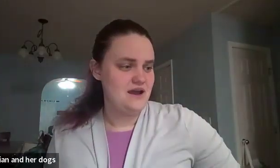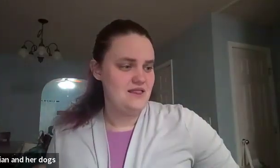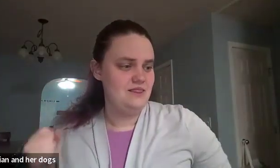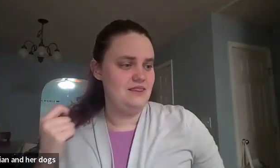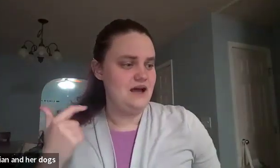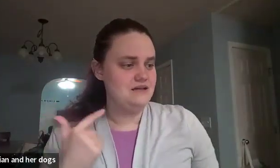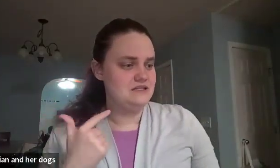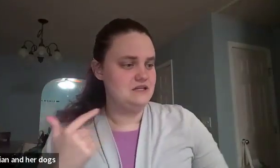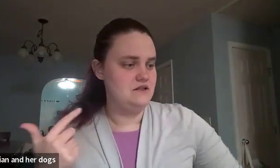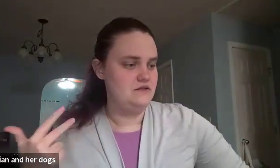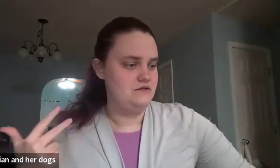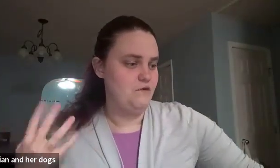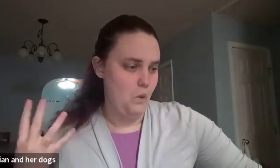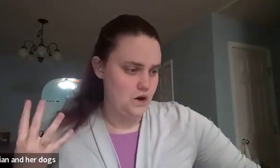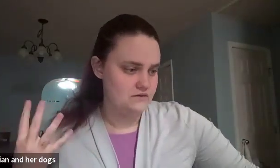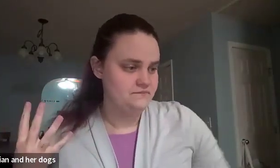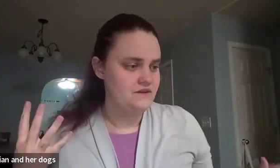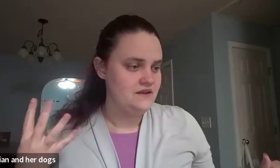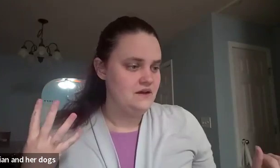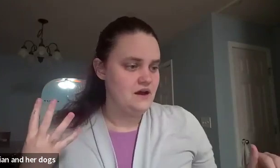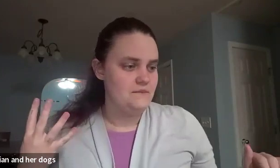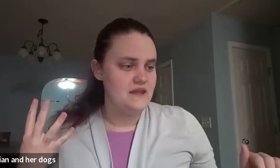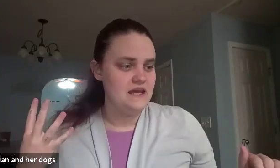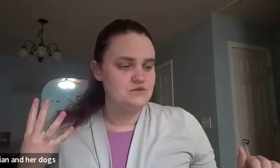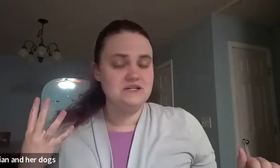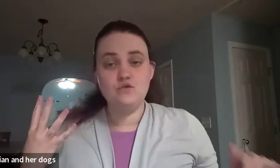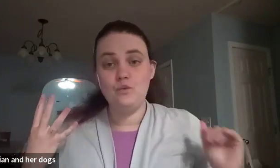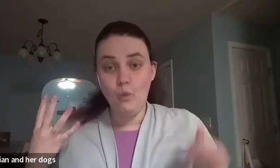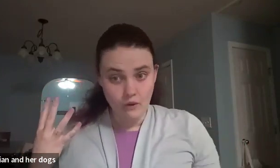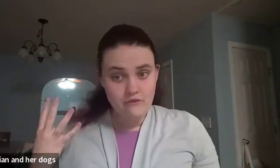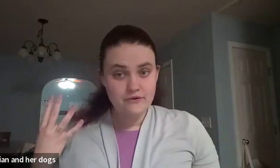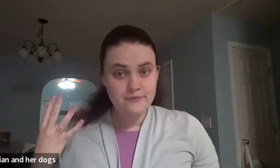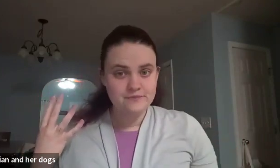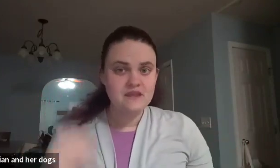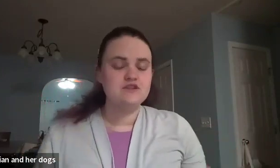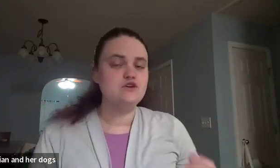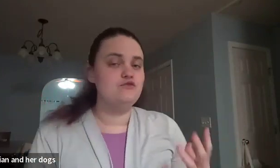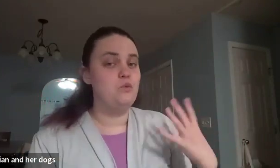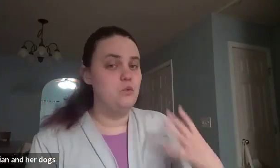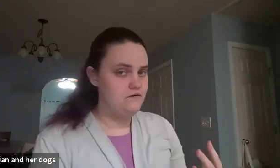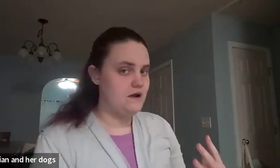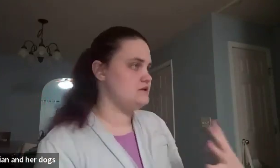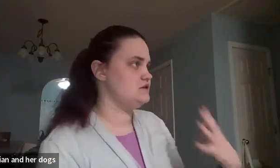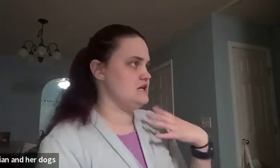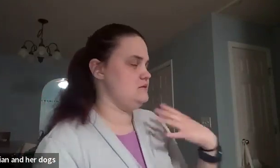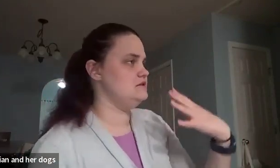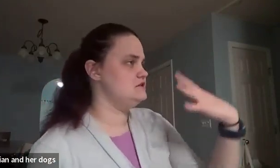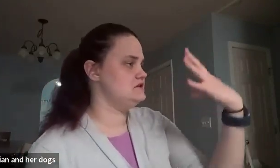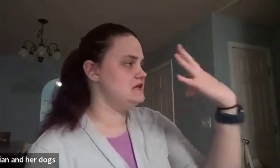Okay. Last 4. The next one is wolf. So for wolf, I'm going to turn sideways a little so you can